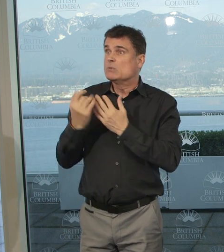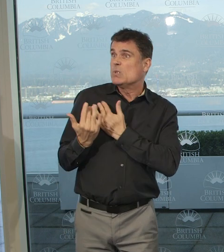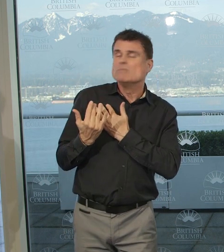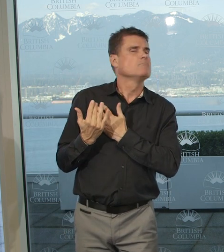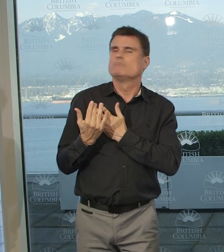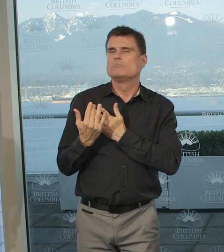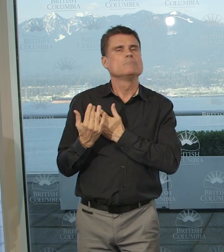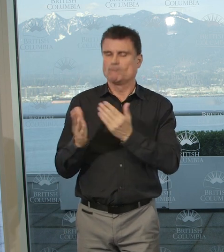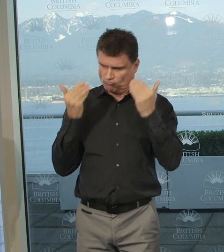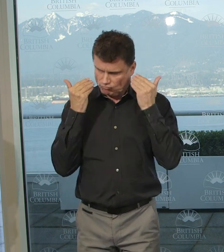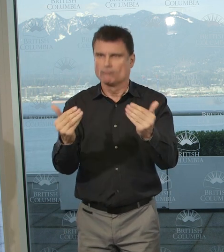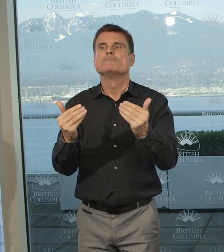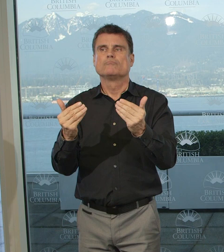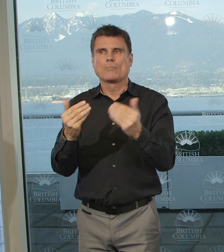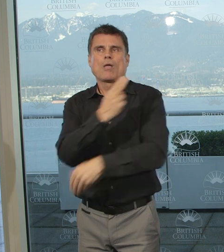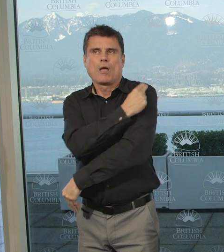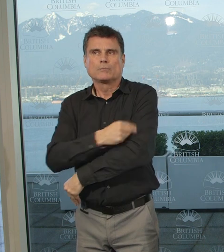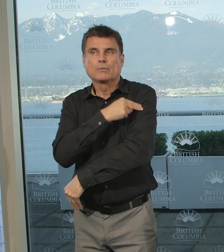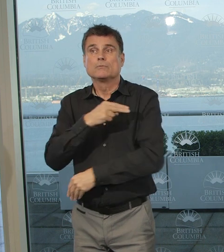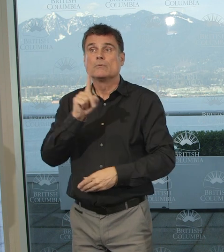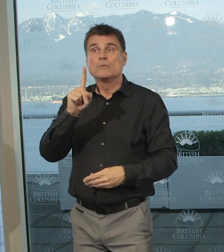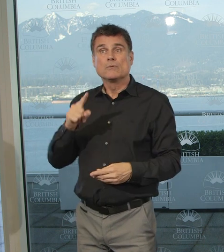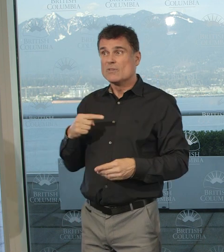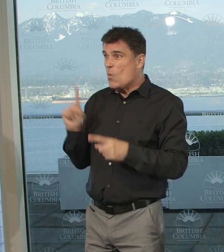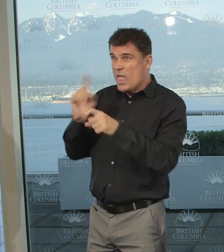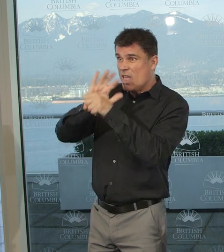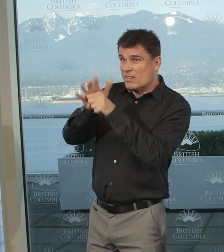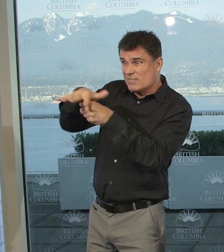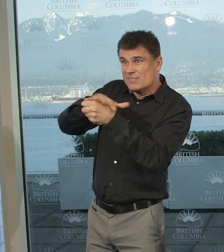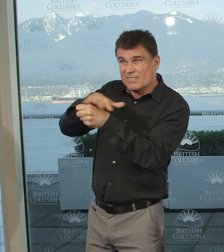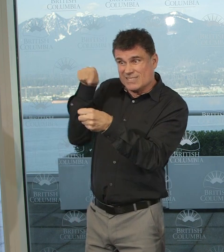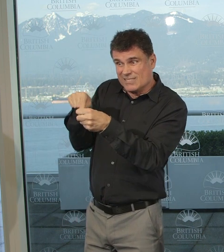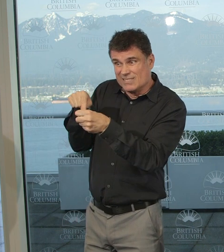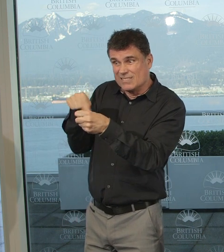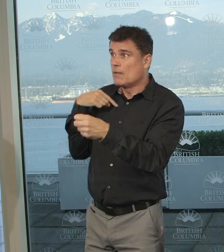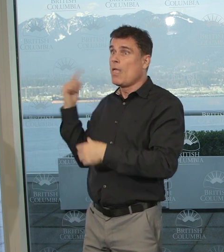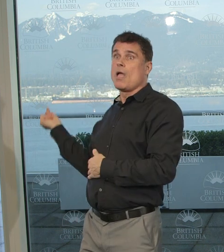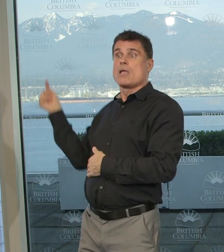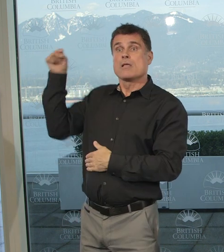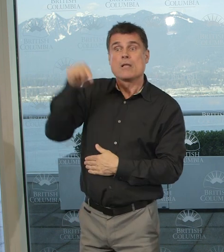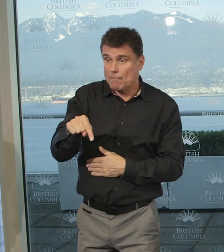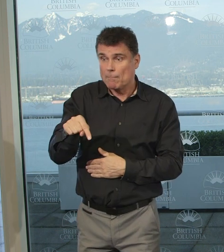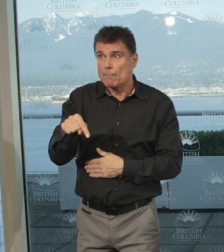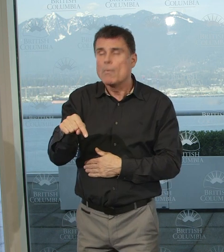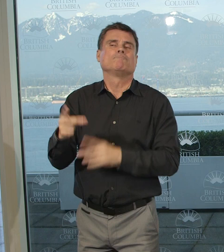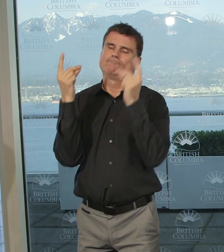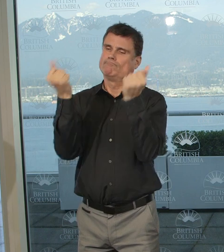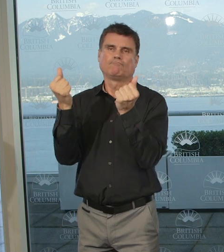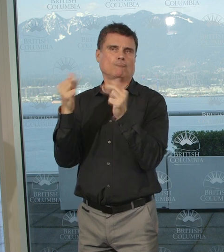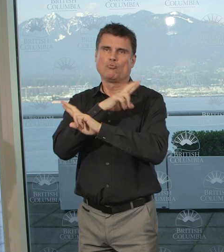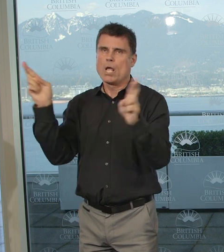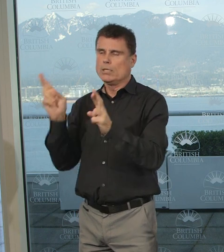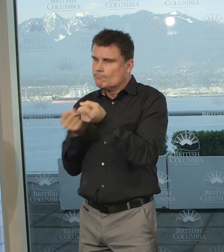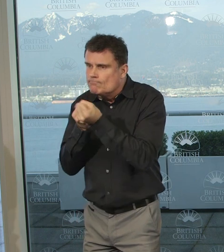stay in BC. We're also waiving the wait period for those who return to BC and it is found that they were outside of the province for longer than